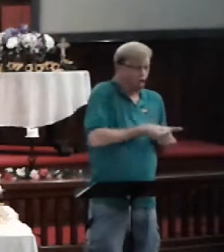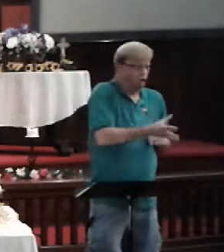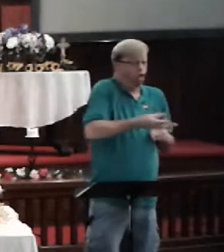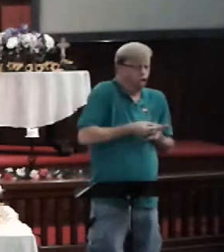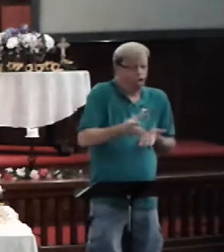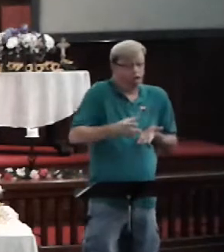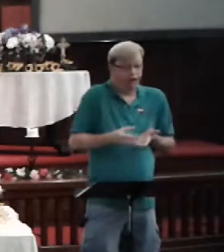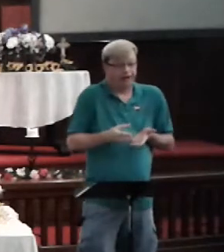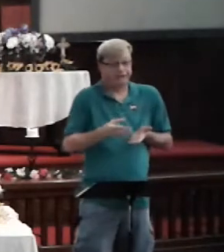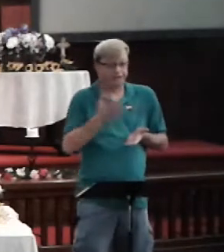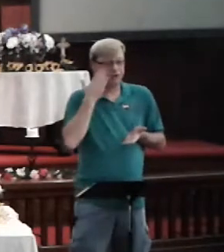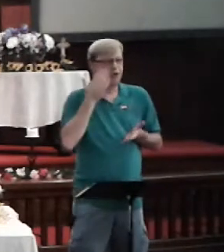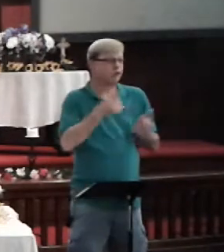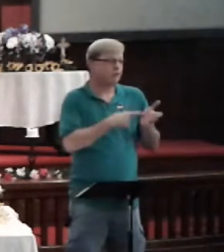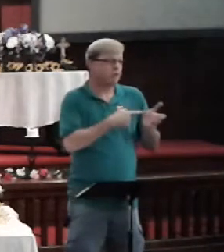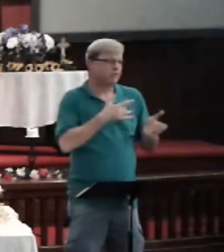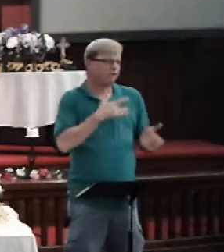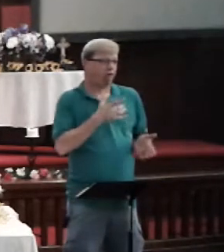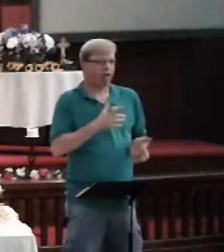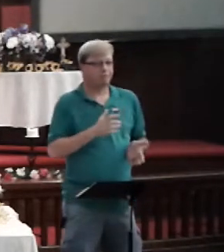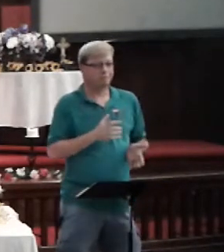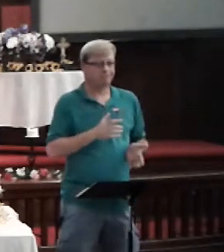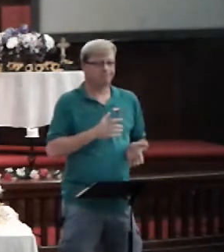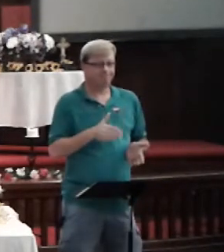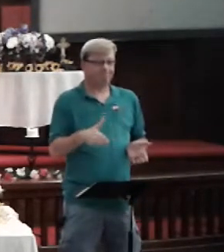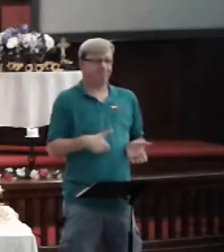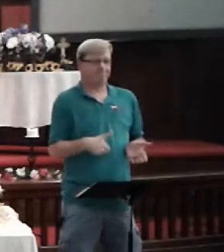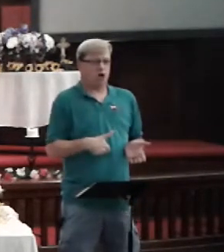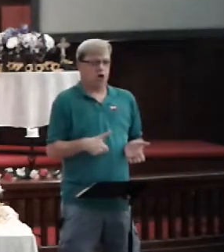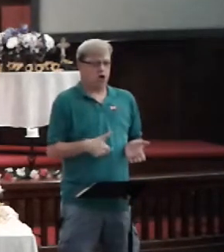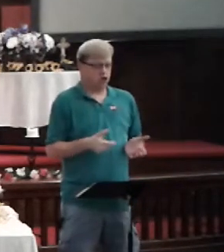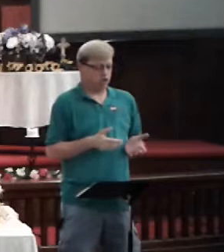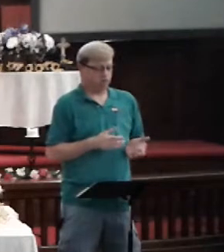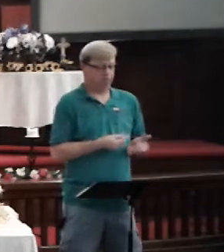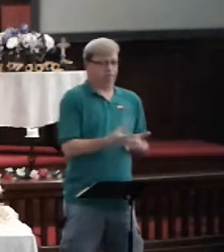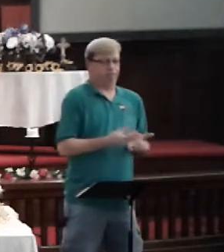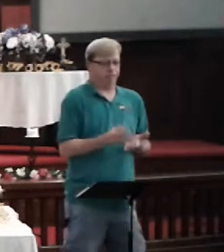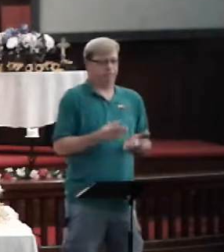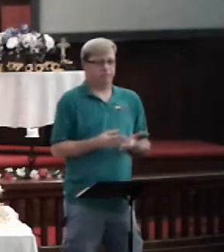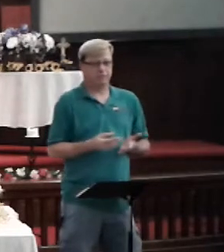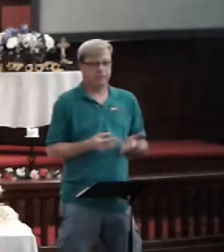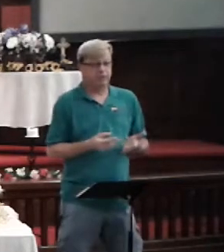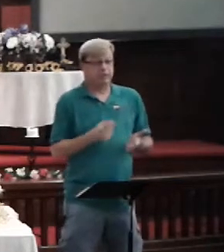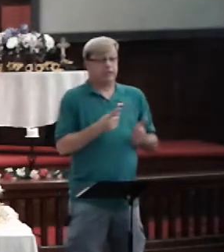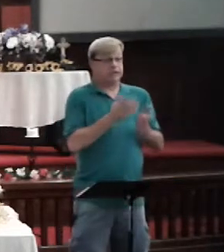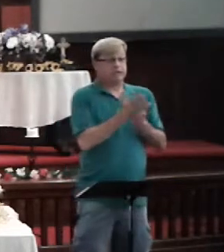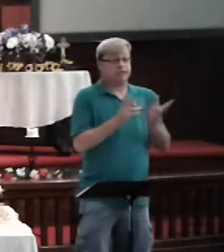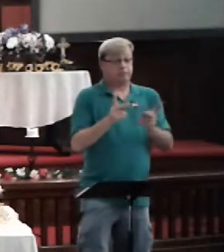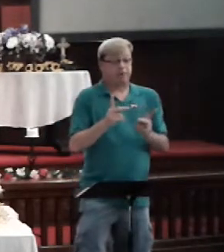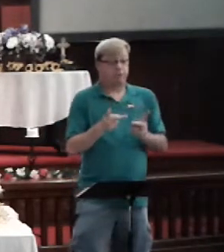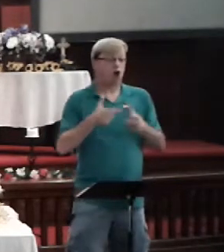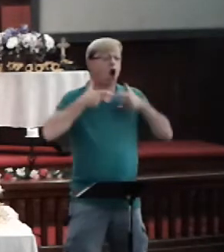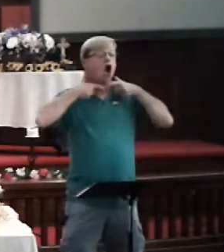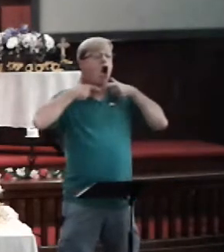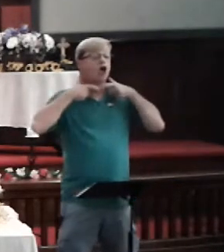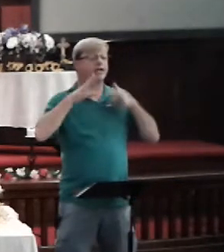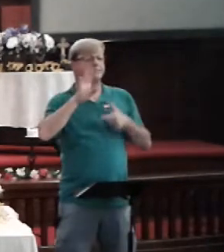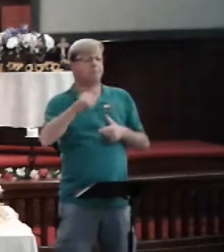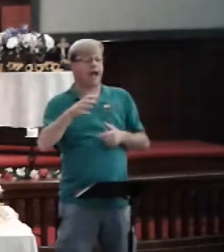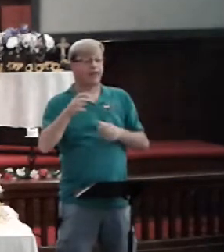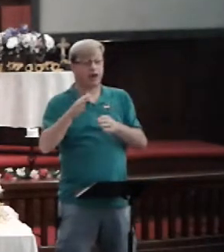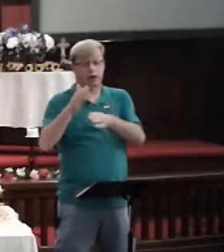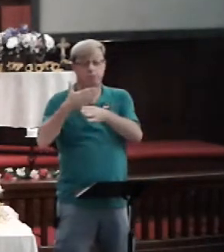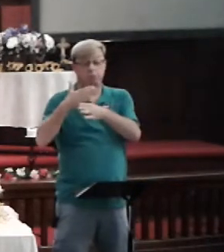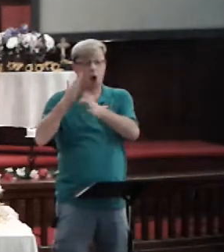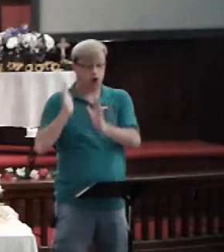of us have sometimes, and then you go, oh my gosh, what have I done? Some people allow themselves to be harnessed by their spouse. I've